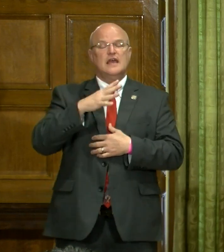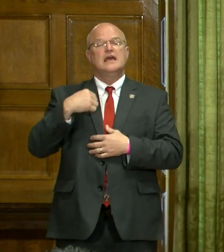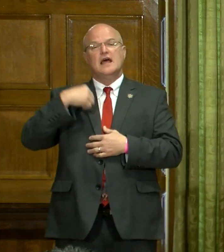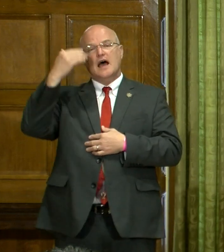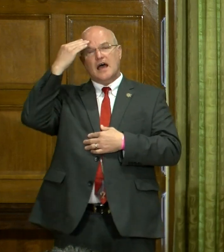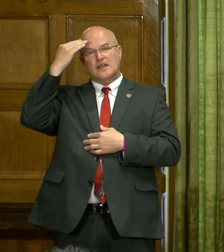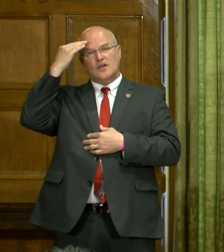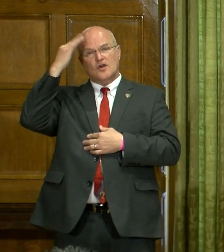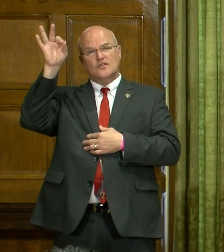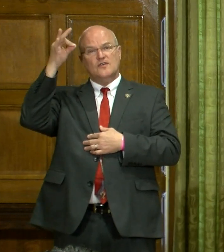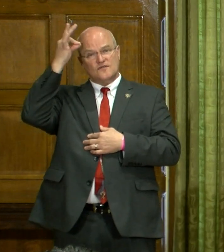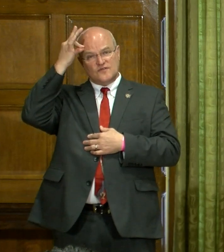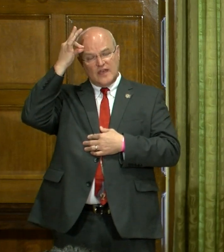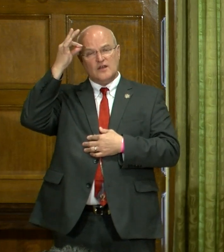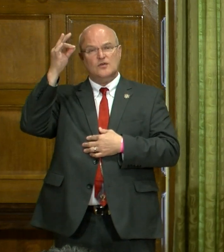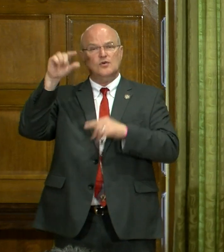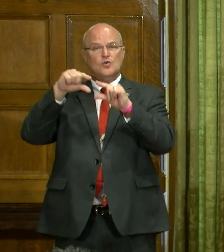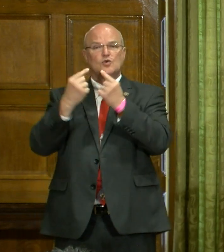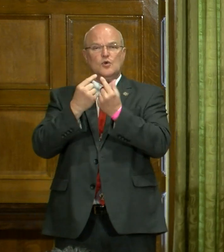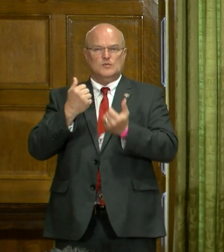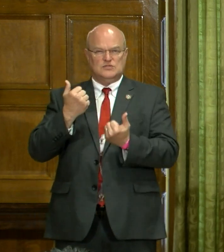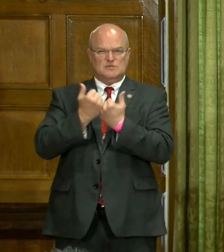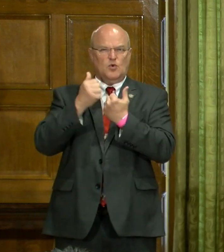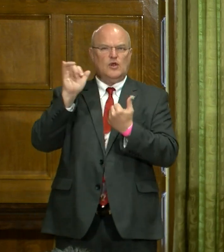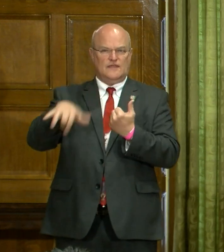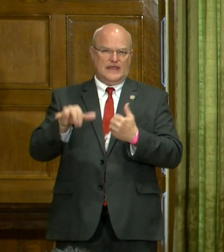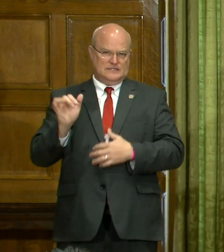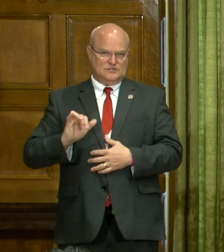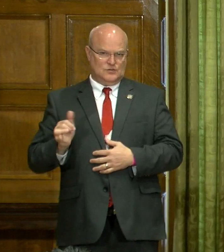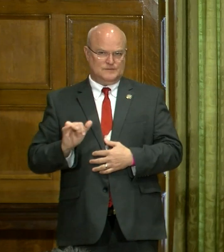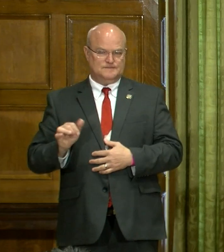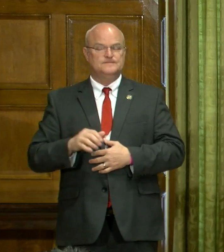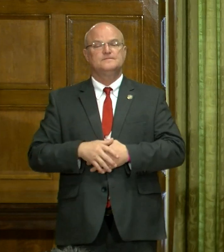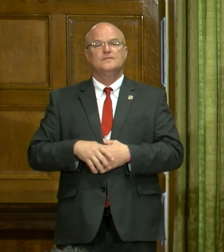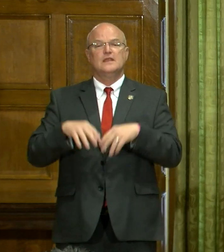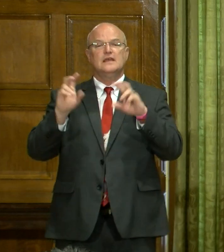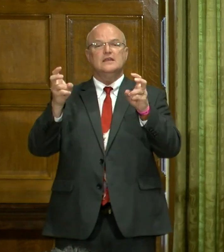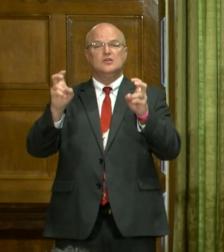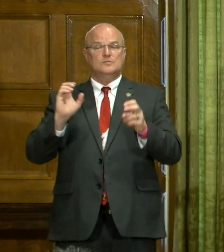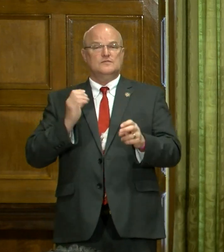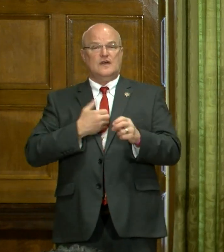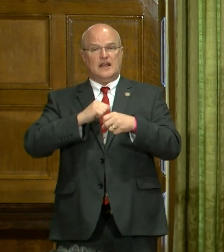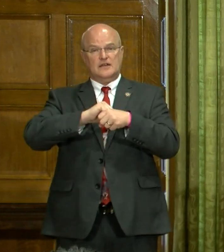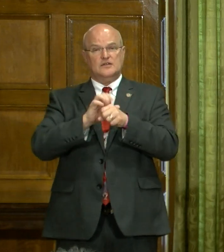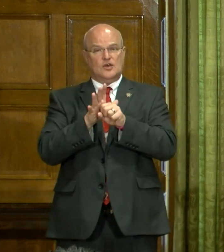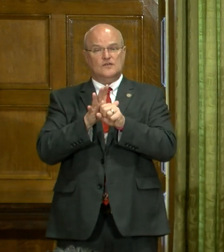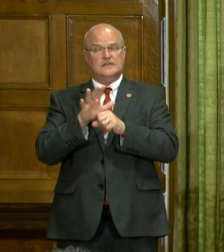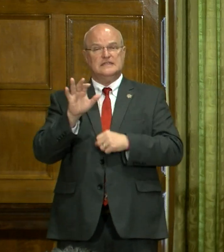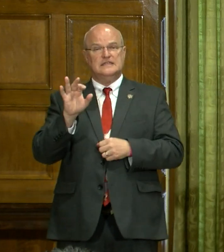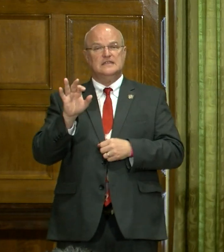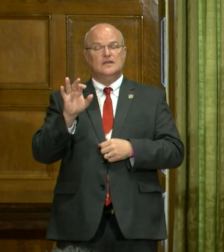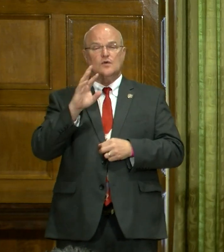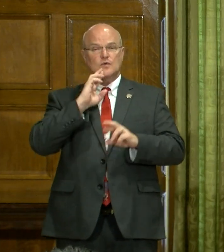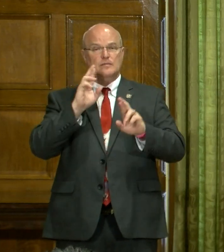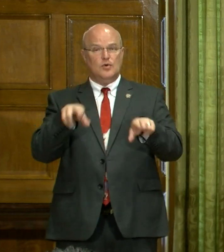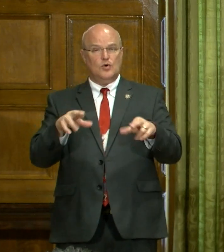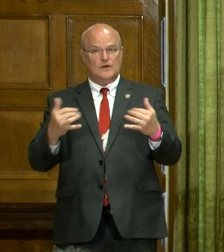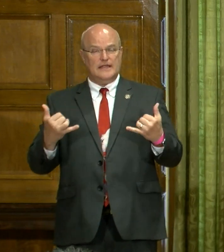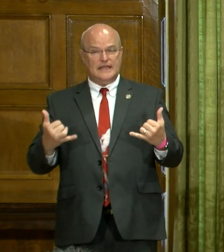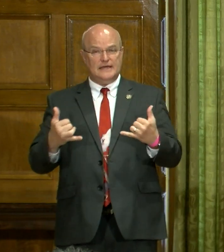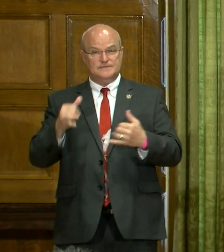I know that our federal delegation will be supportive of that request as well. In terms of our COVID-19